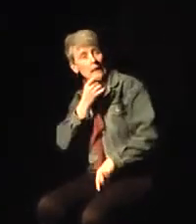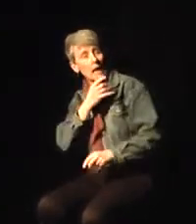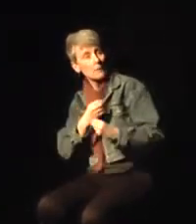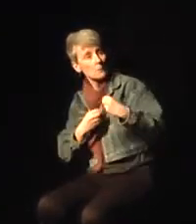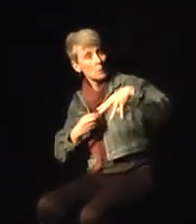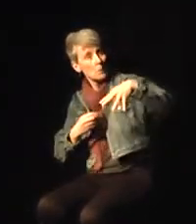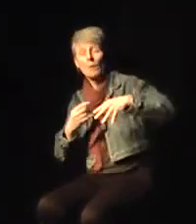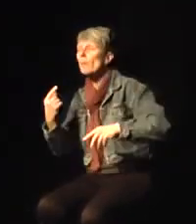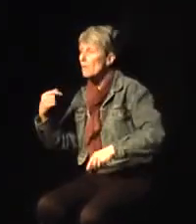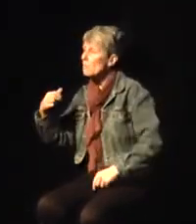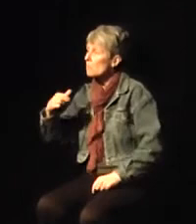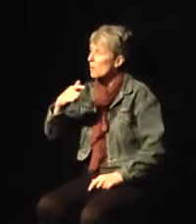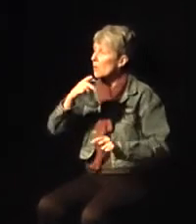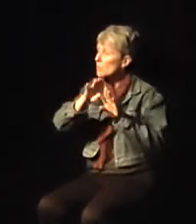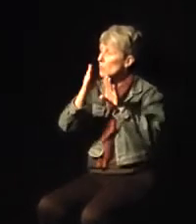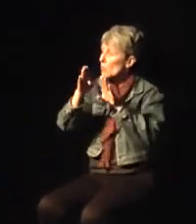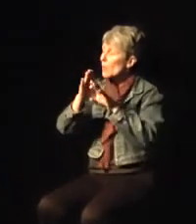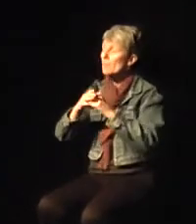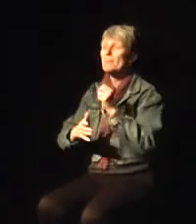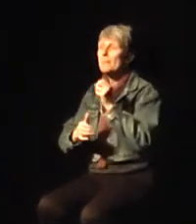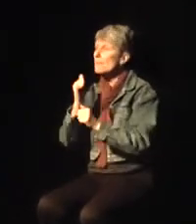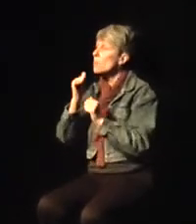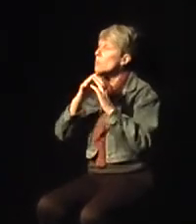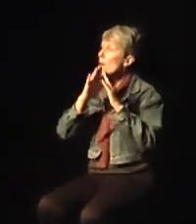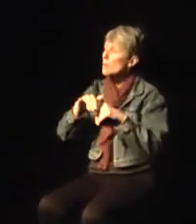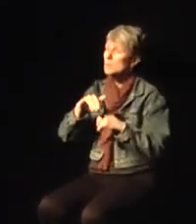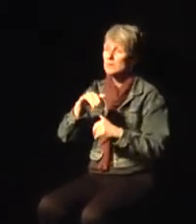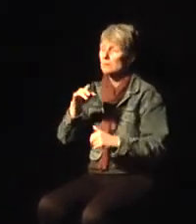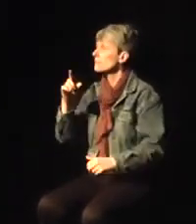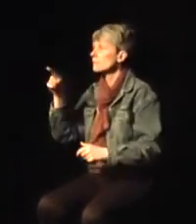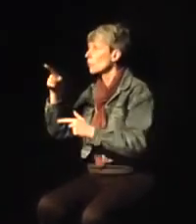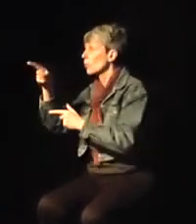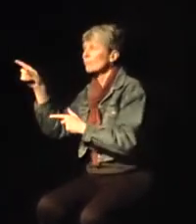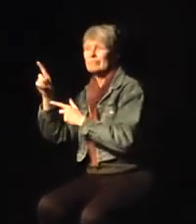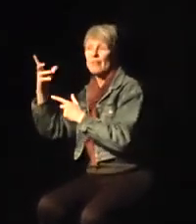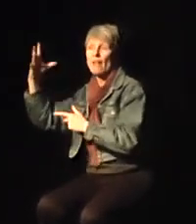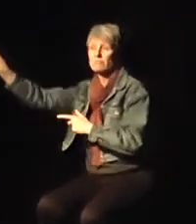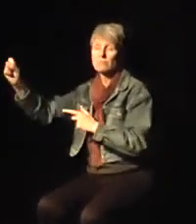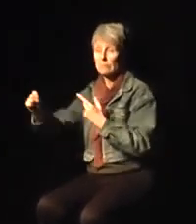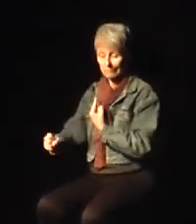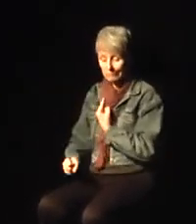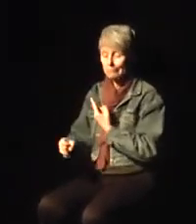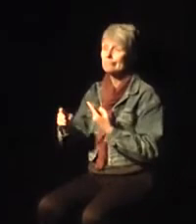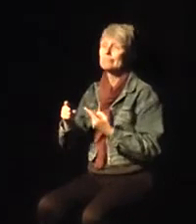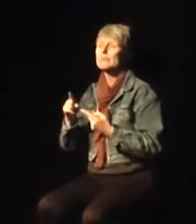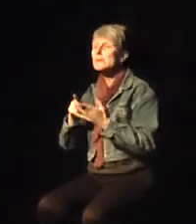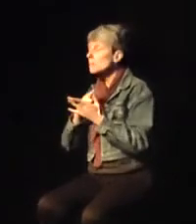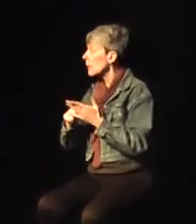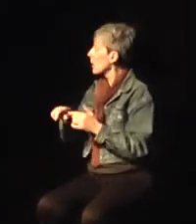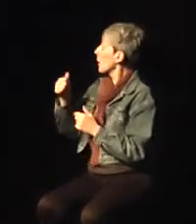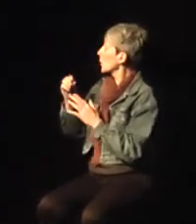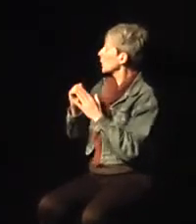door. Most of the houses I go to, I'm on my own. Some of the houses I go to, there are other groups of kids from